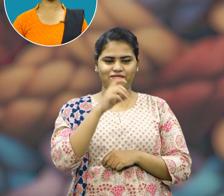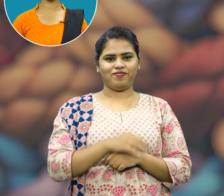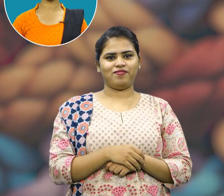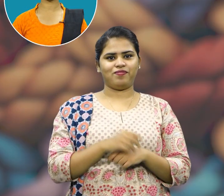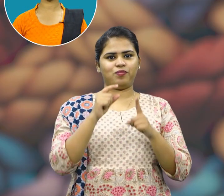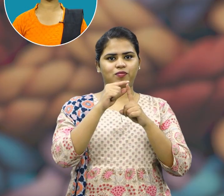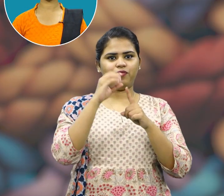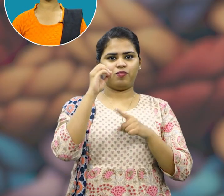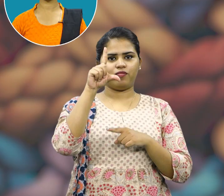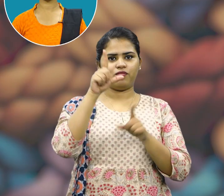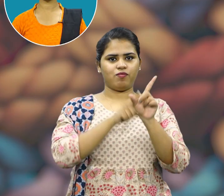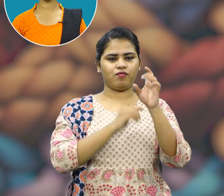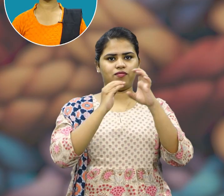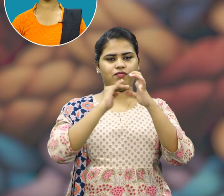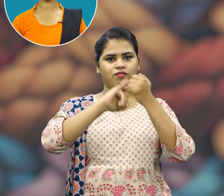polyester.